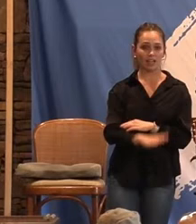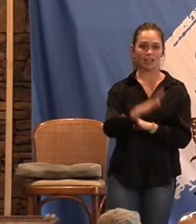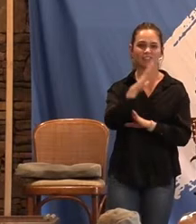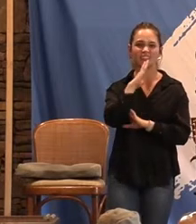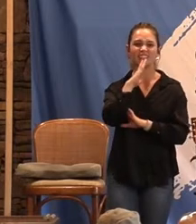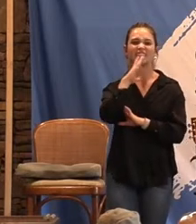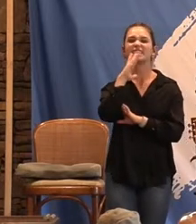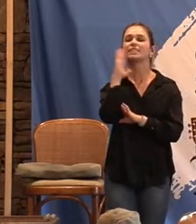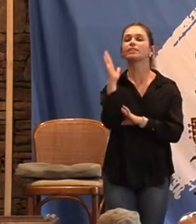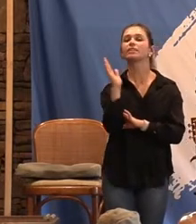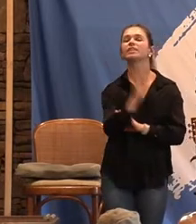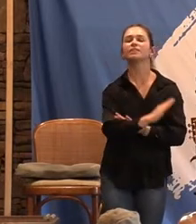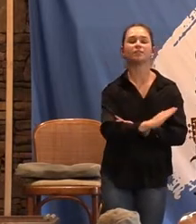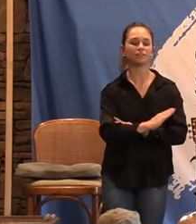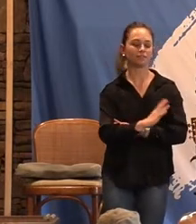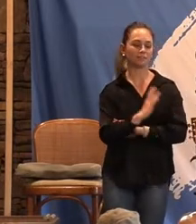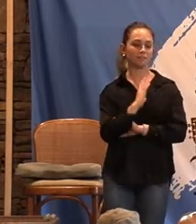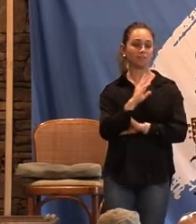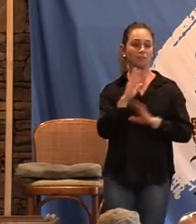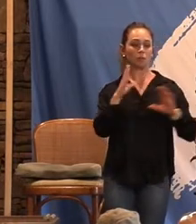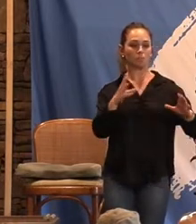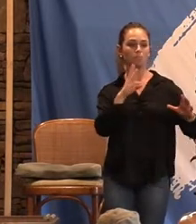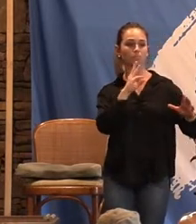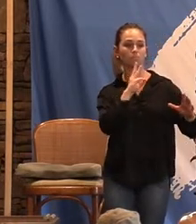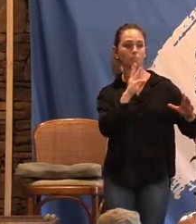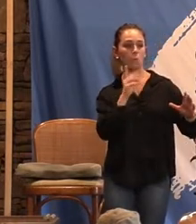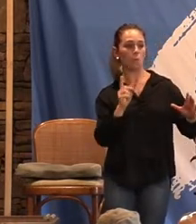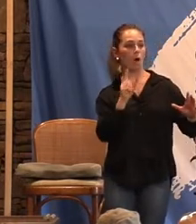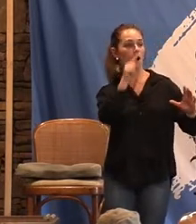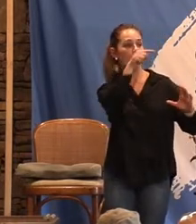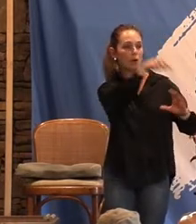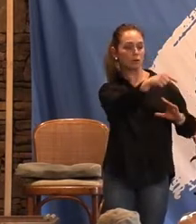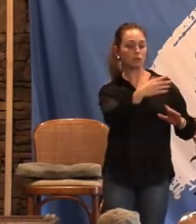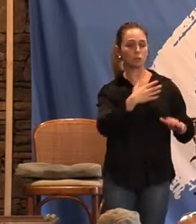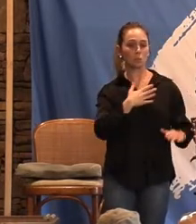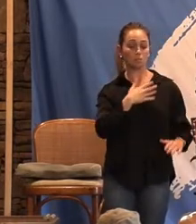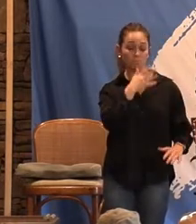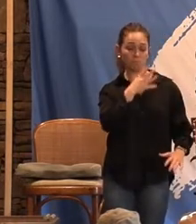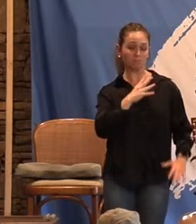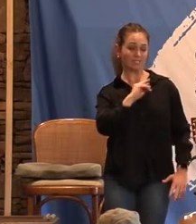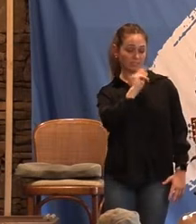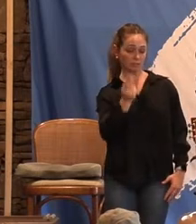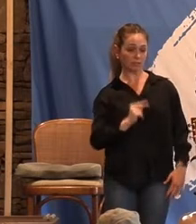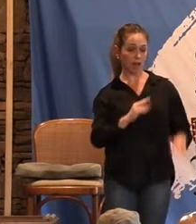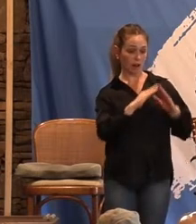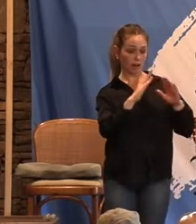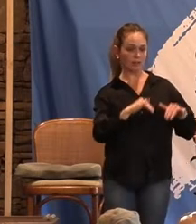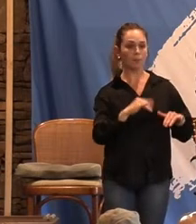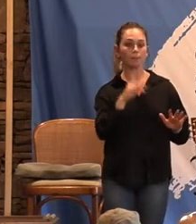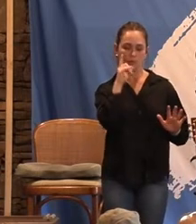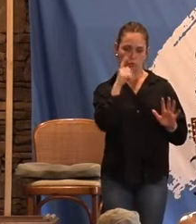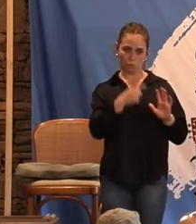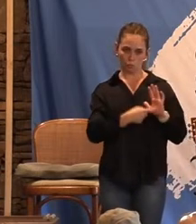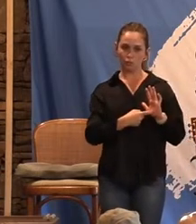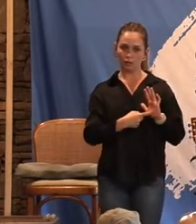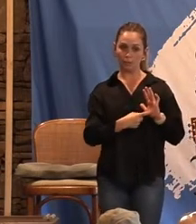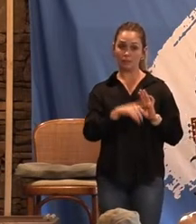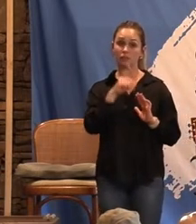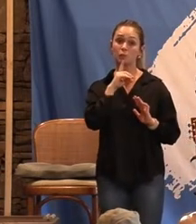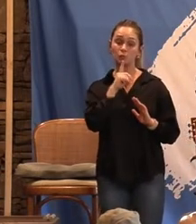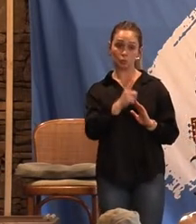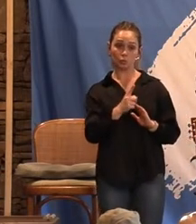never, ever cross back over where Miss Nana lived, because he realized it was